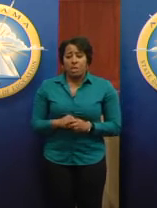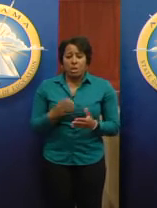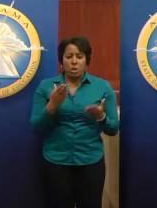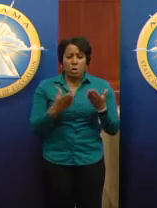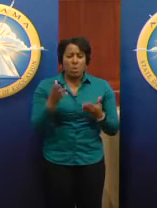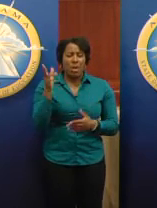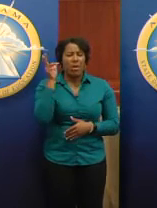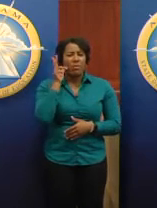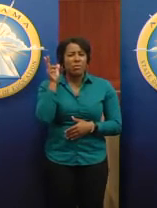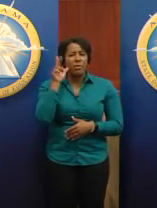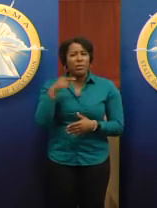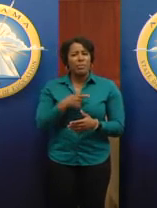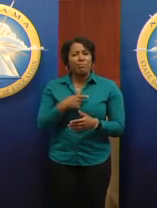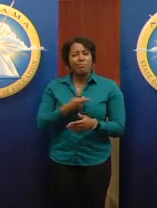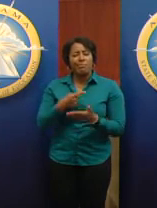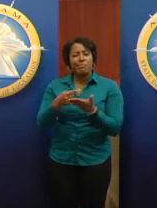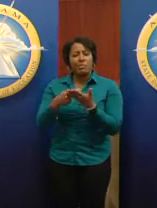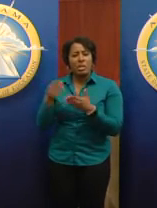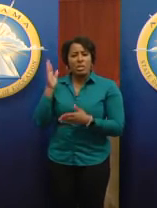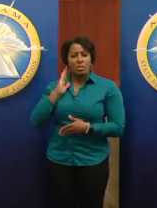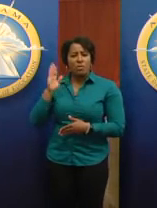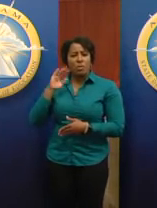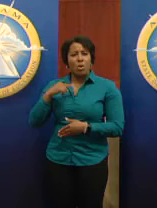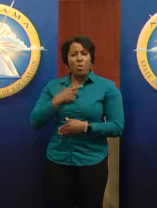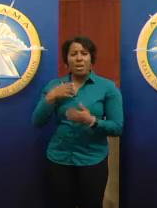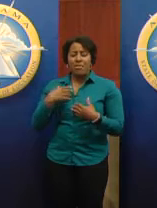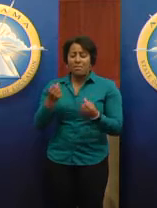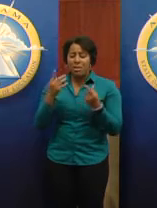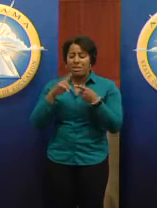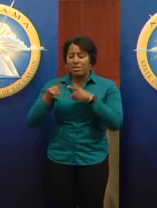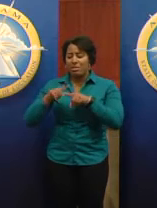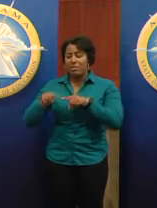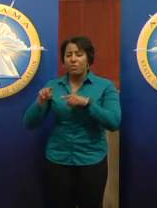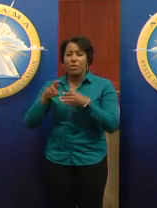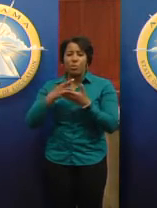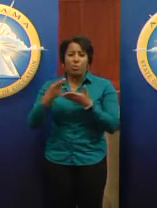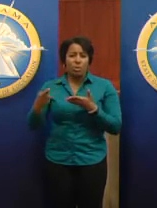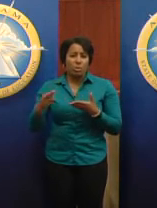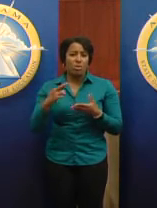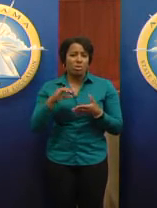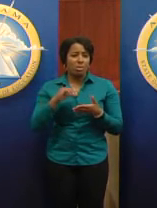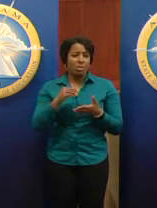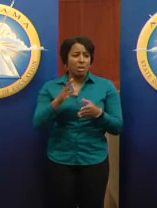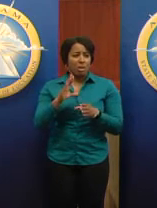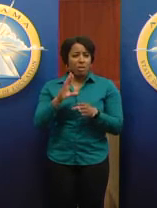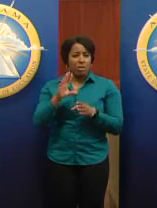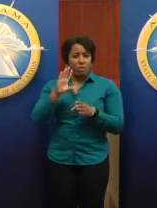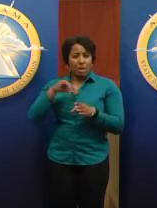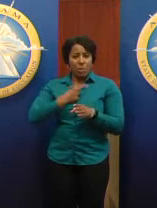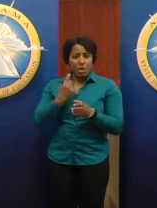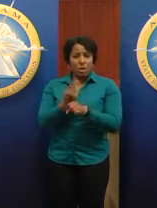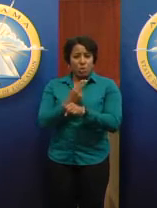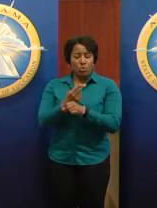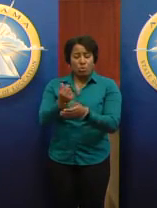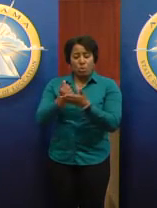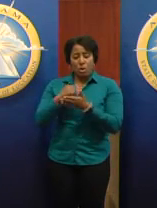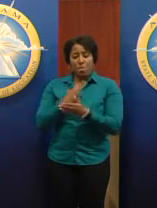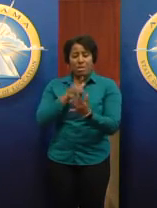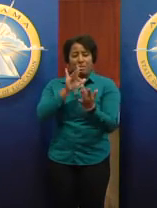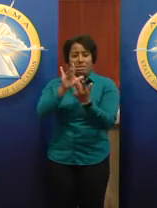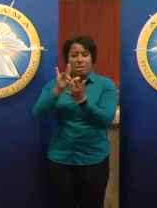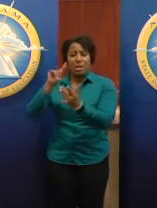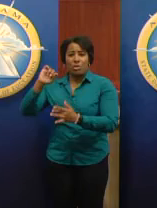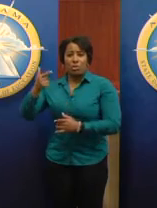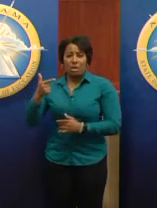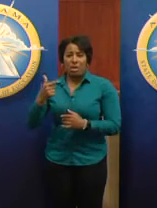heard us speak about this before, we've engaged a lot of other resources to help us do that. We are certainly tracing at numbers that